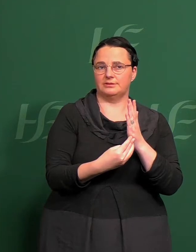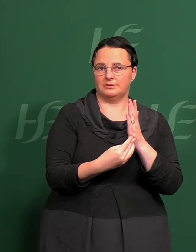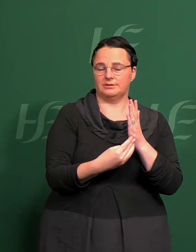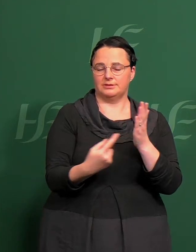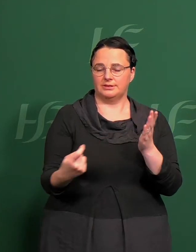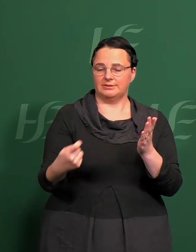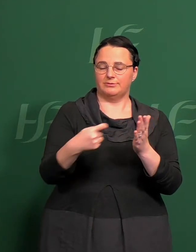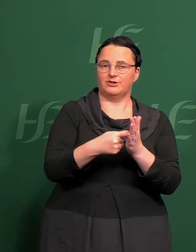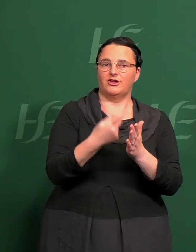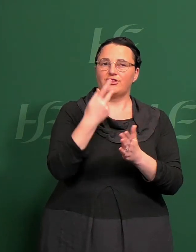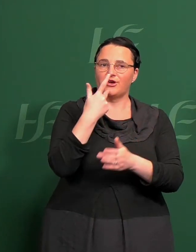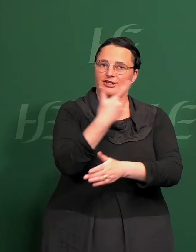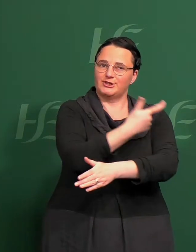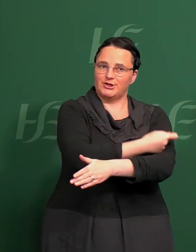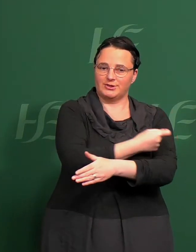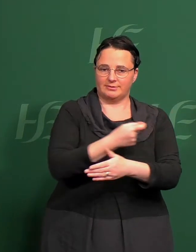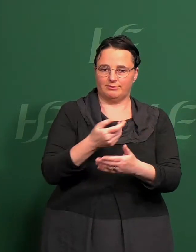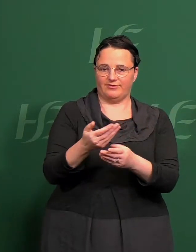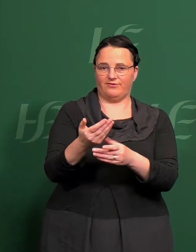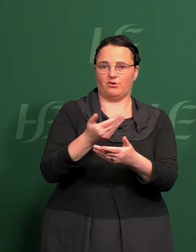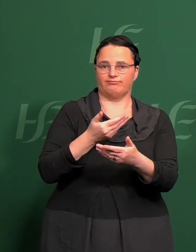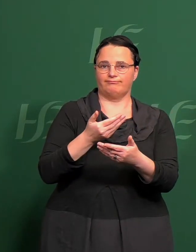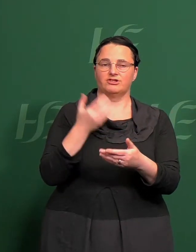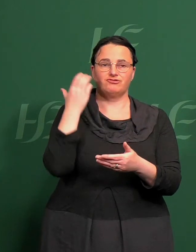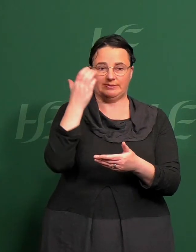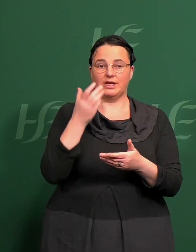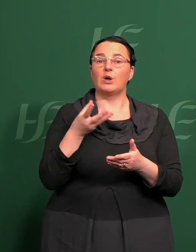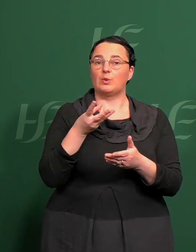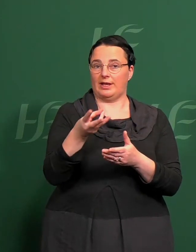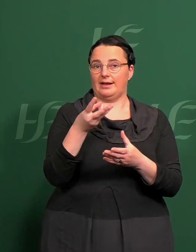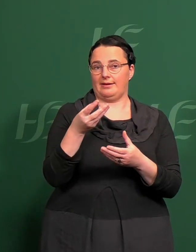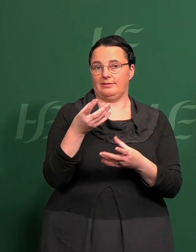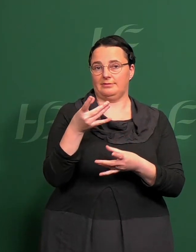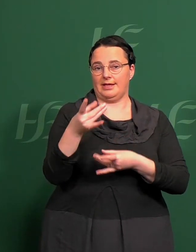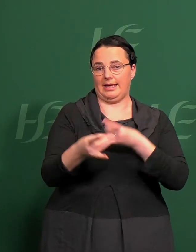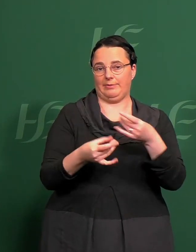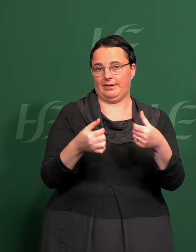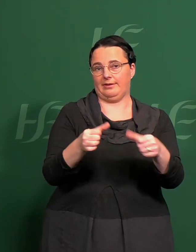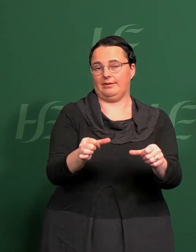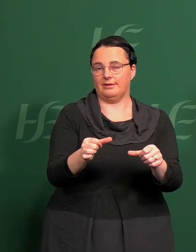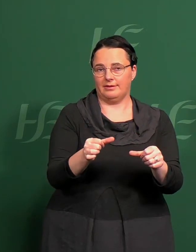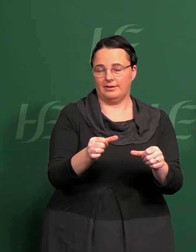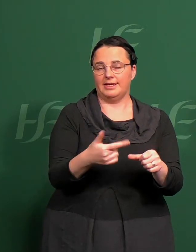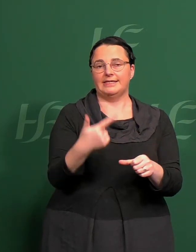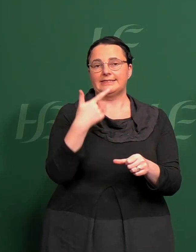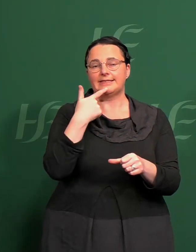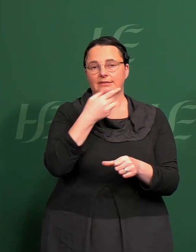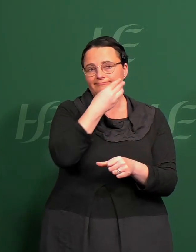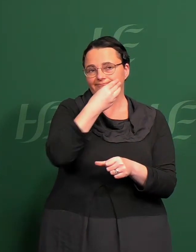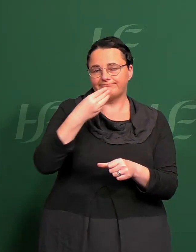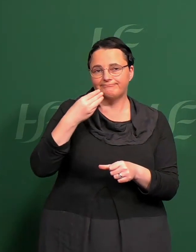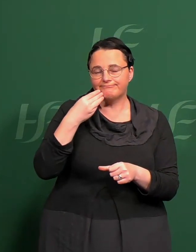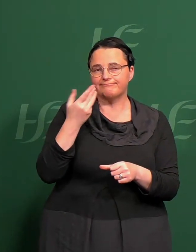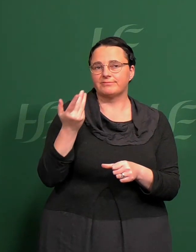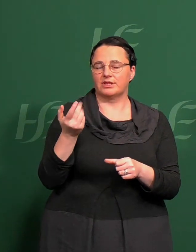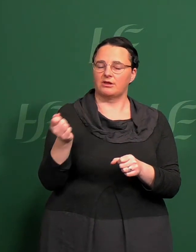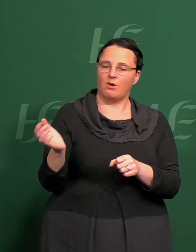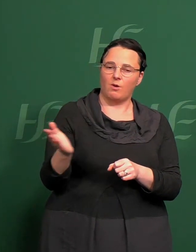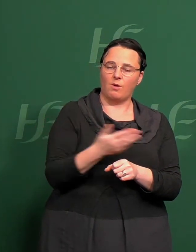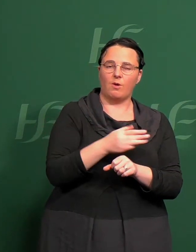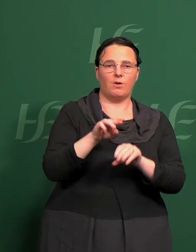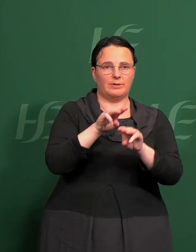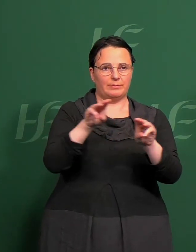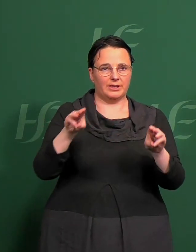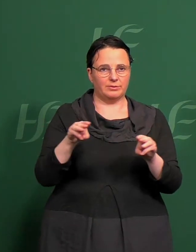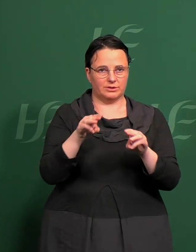booster and third doses completed by Christmas, and we're well on track to deliver that. Second commitment, which has been that all people in the